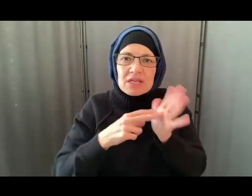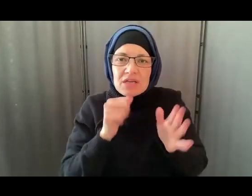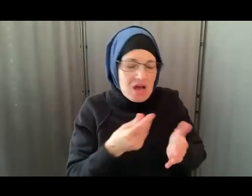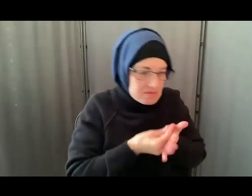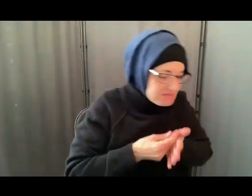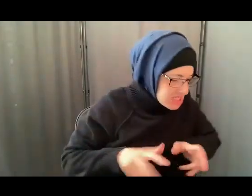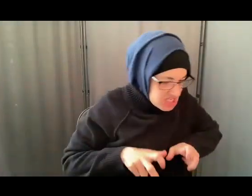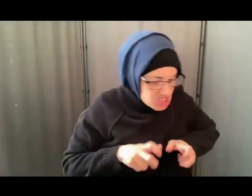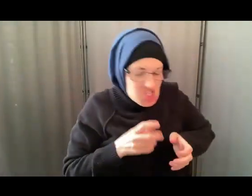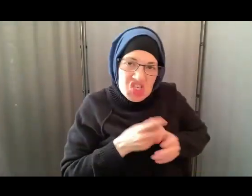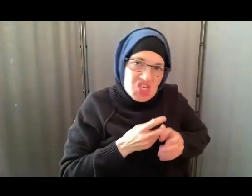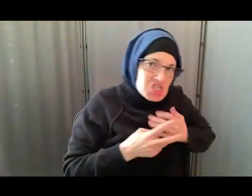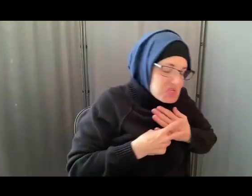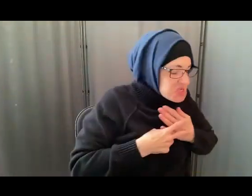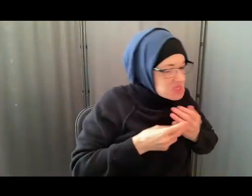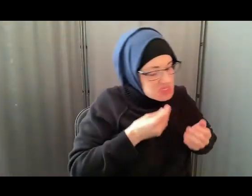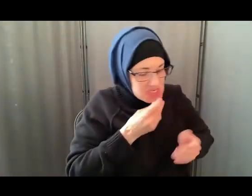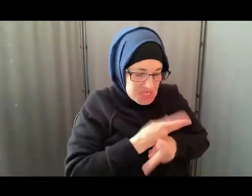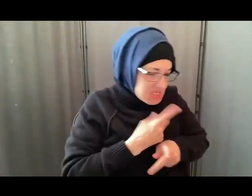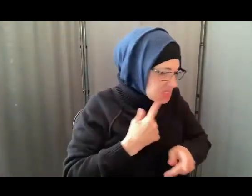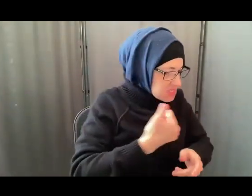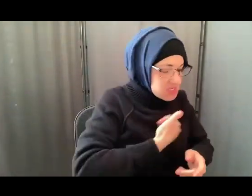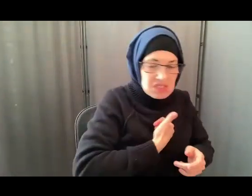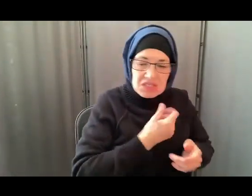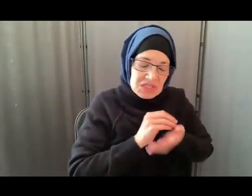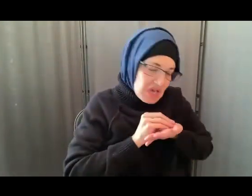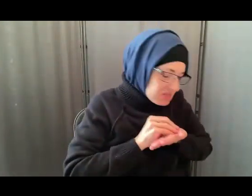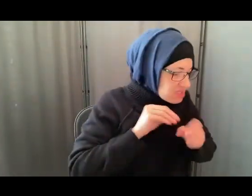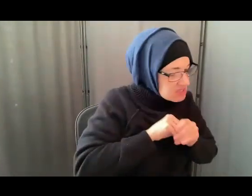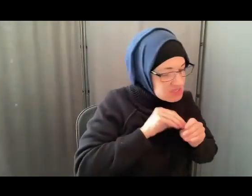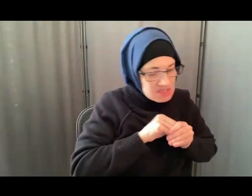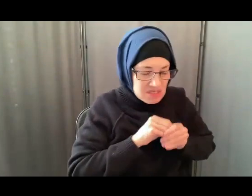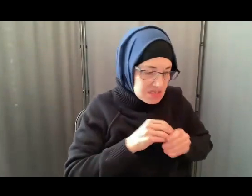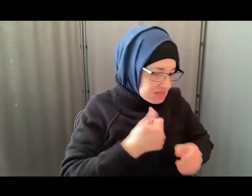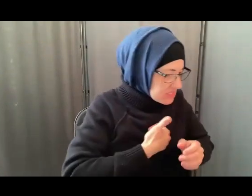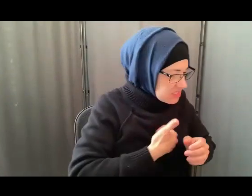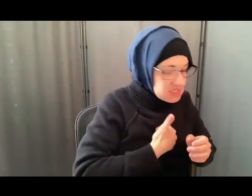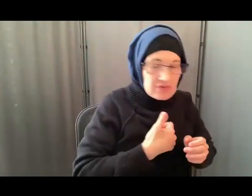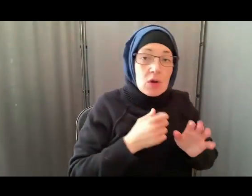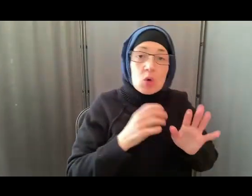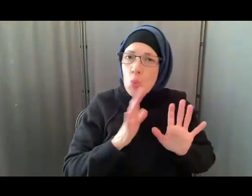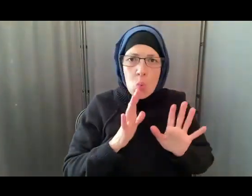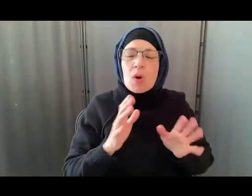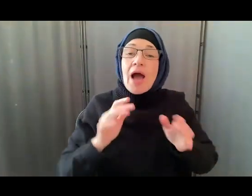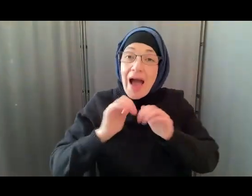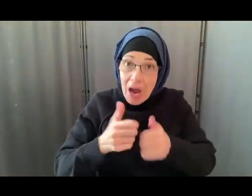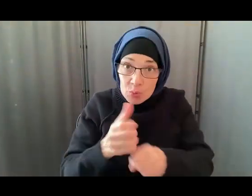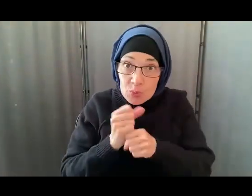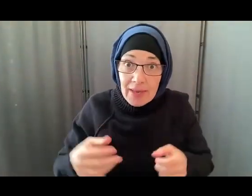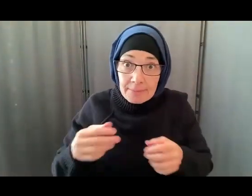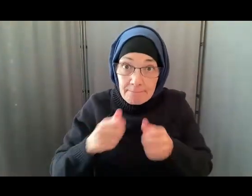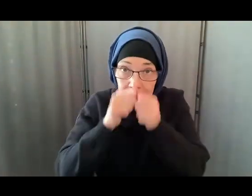way to blessings is to spend in the path of Allah, because the money you